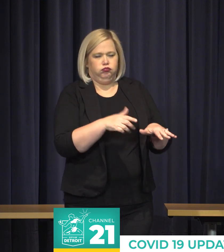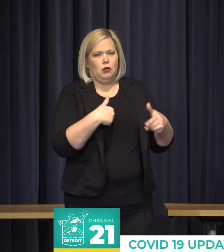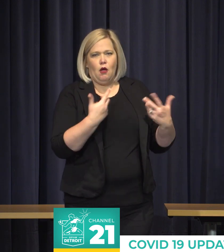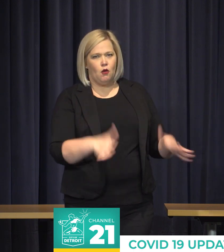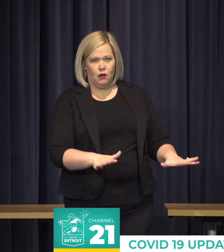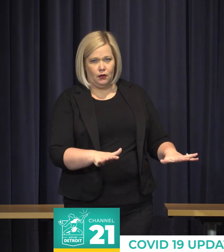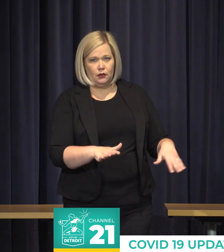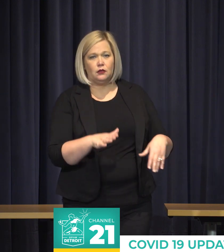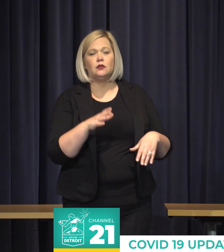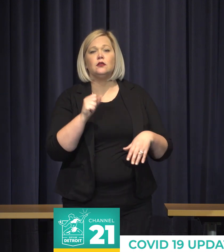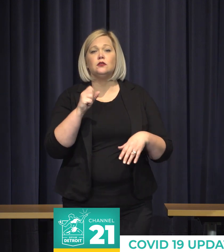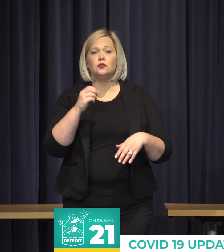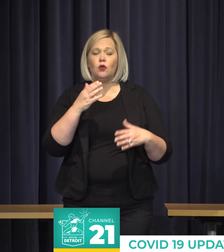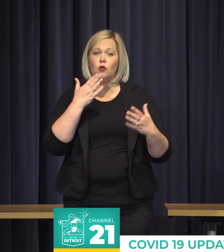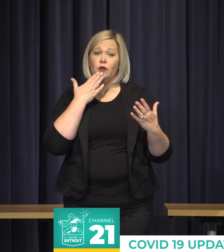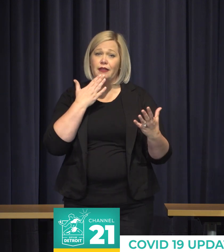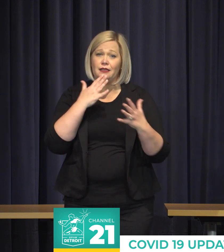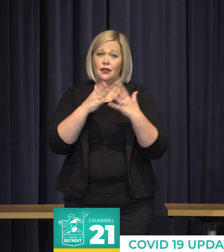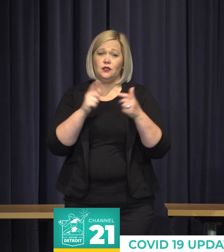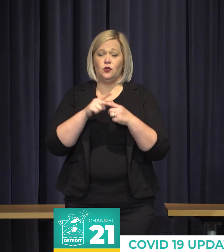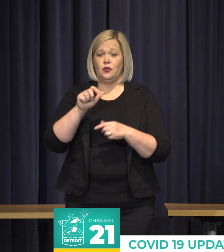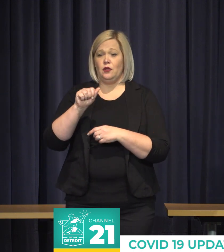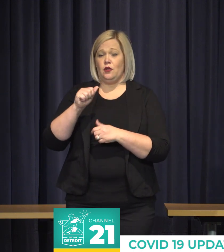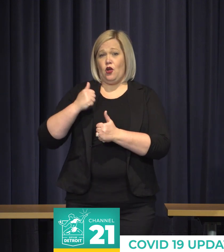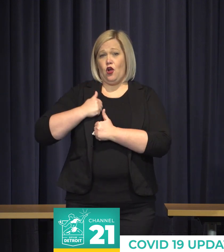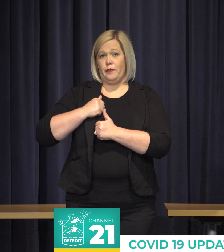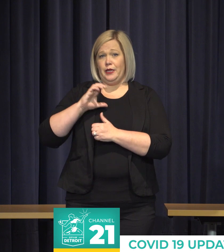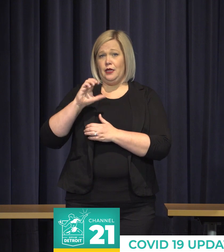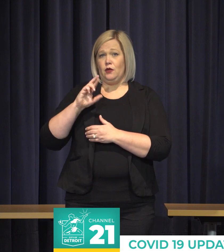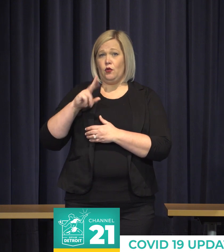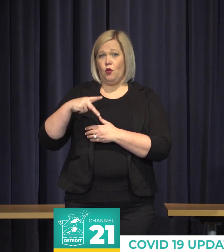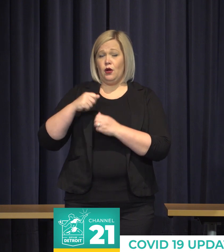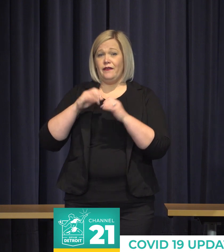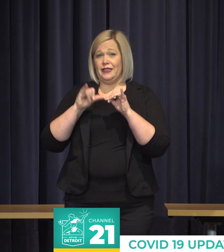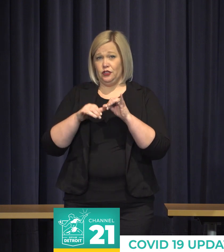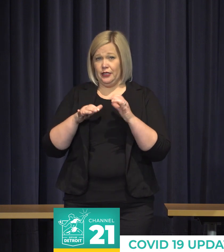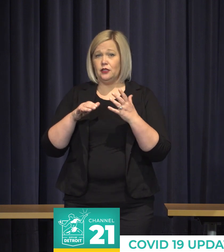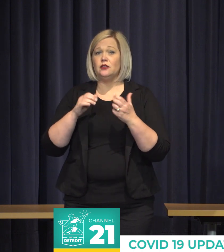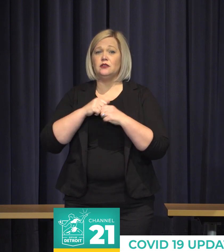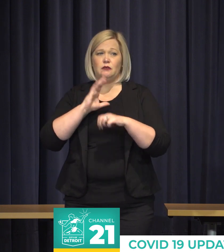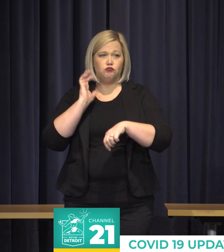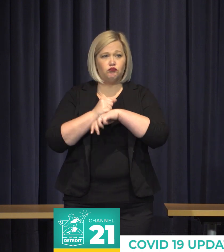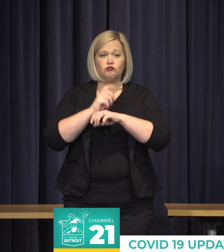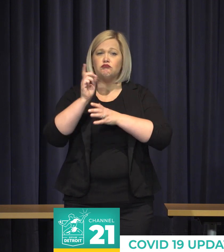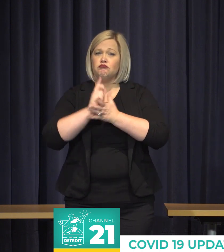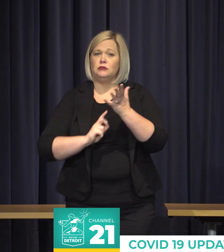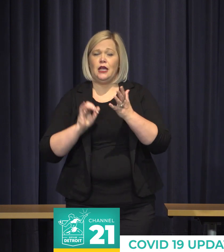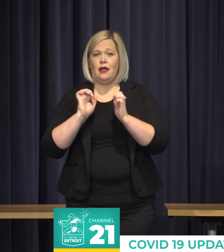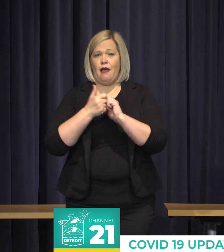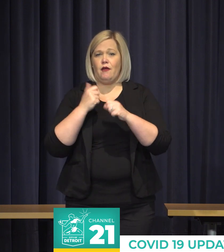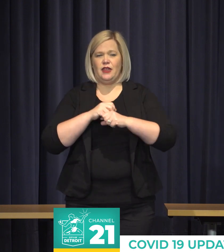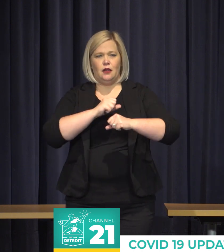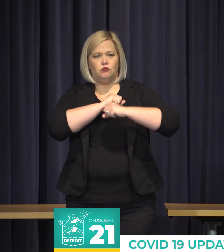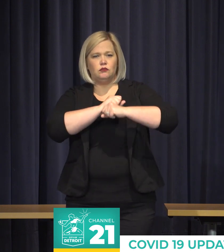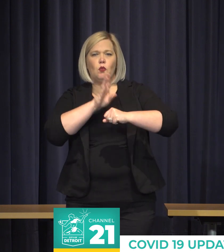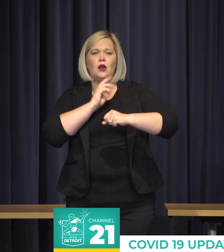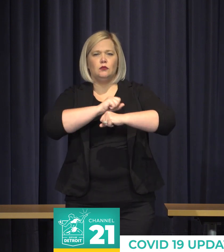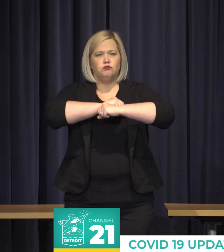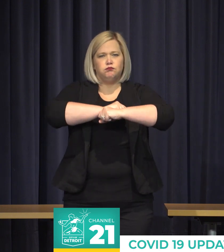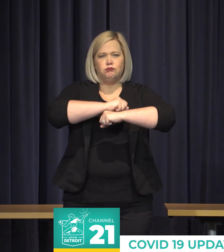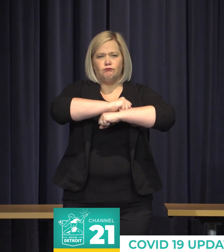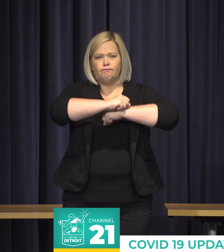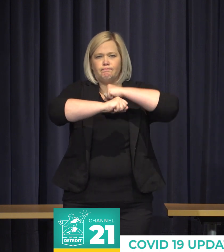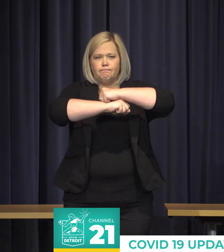And so a special thank you to the Army Corps of Engineers that played a central role in designing the tiger dams,